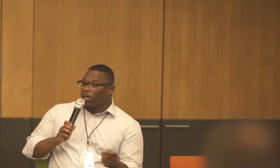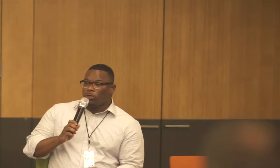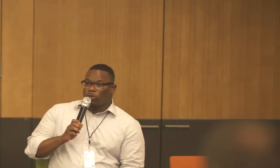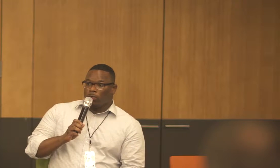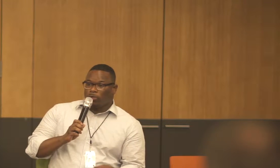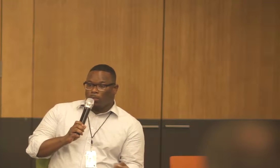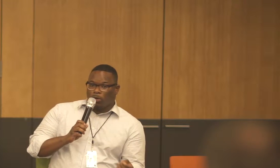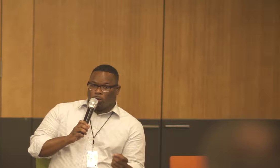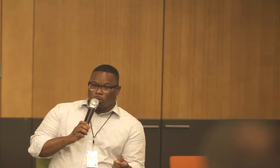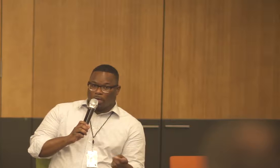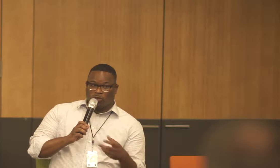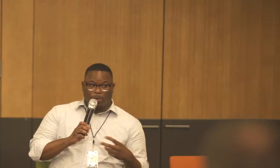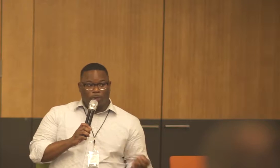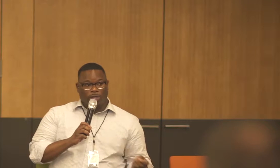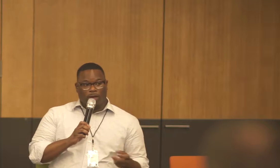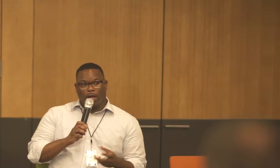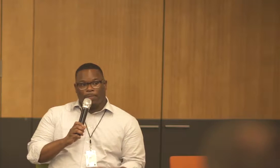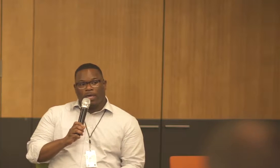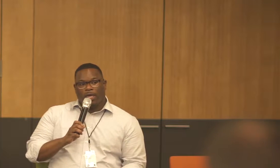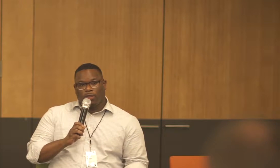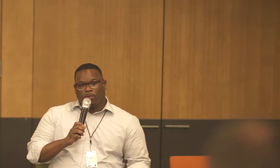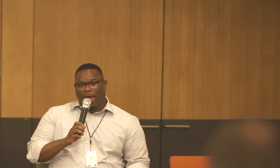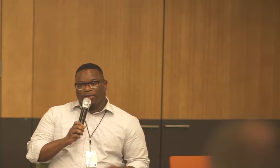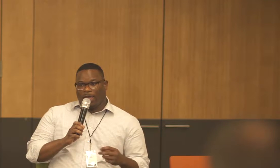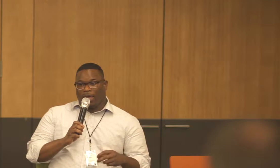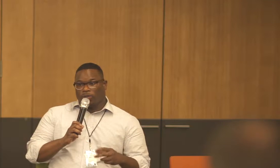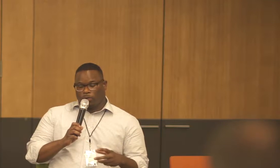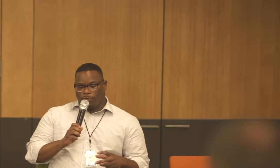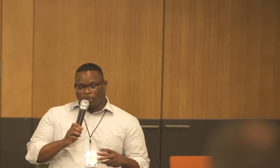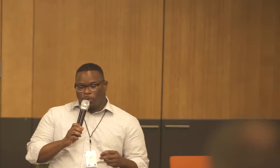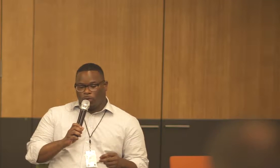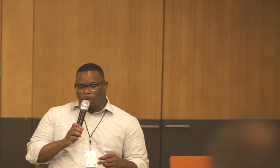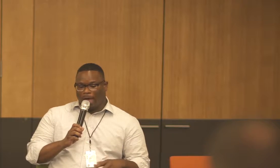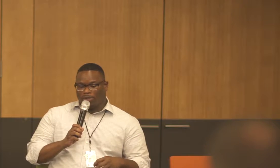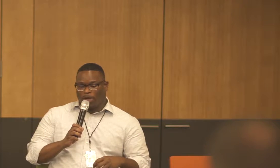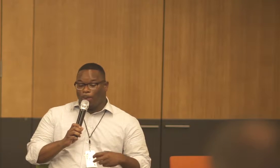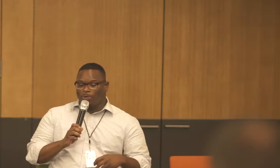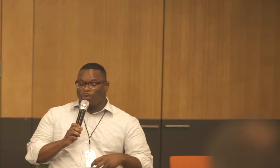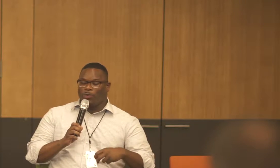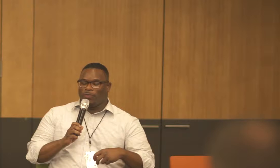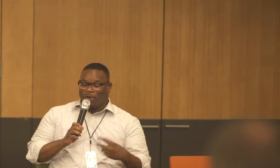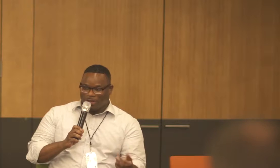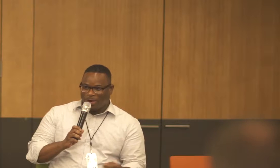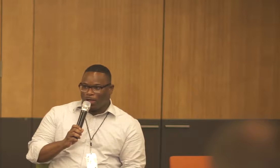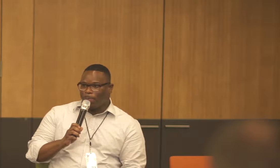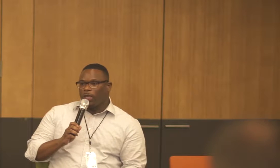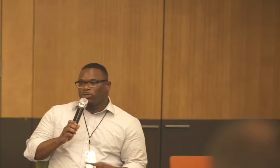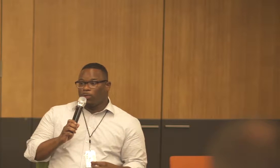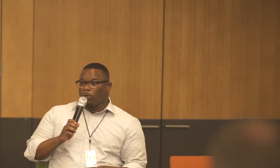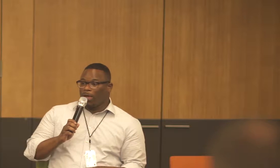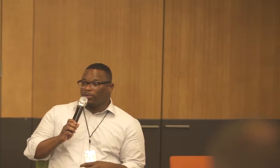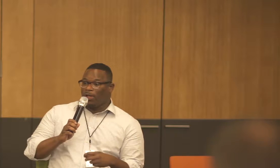organization. So someone who is familiar with Year Up, either as a sort of someone who has helped fund Year